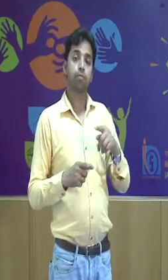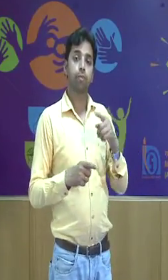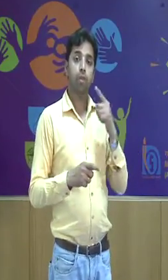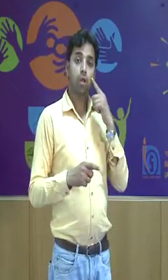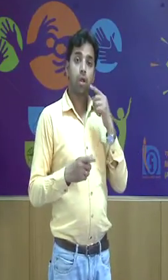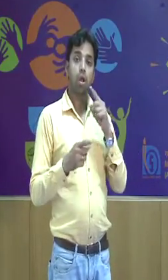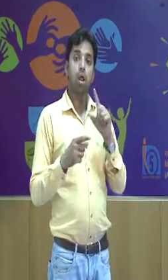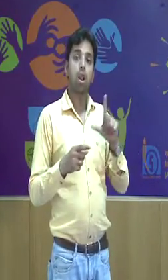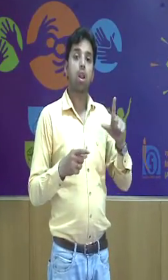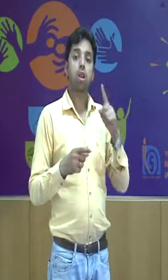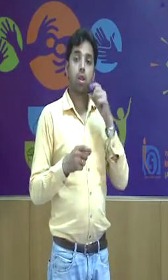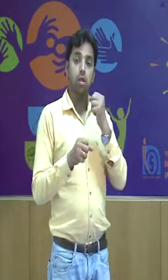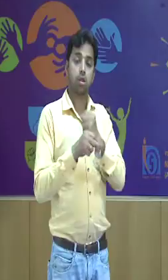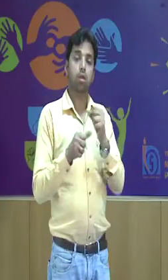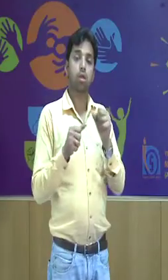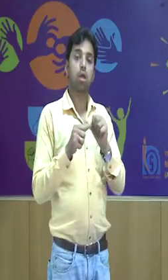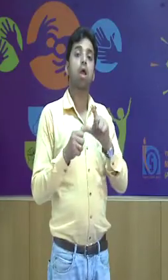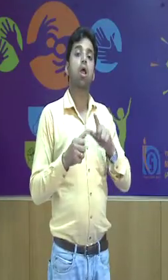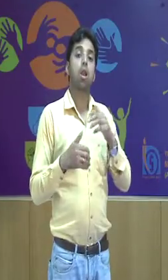illegal in our country.